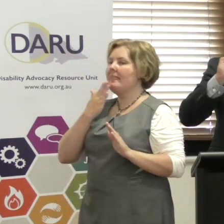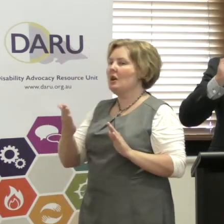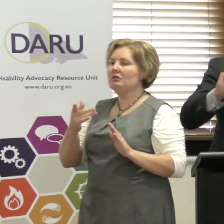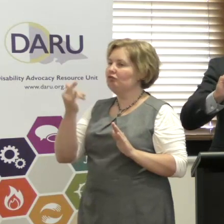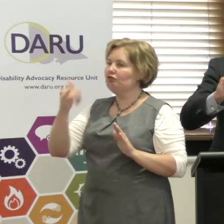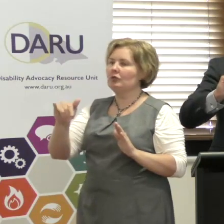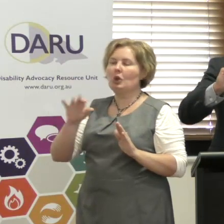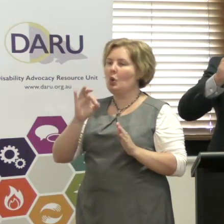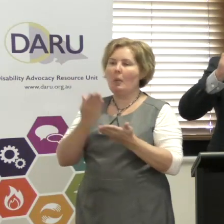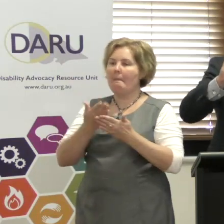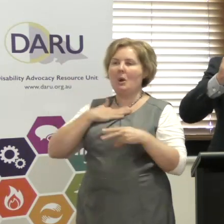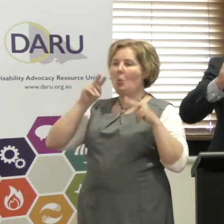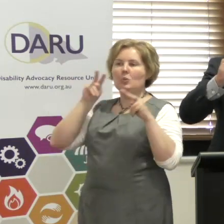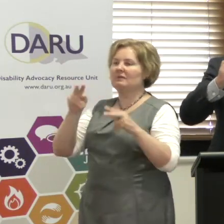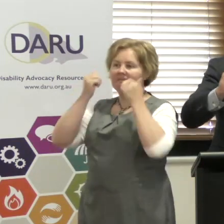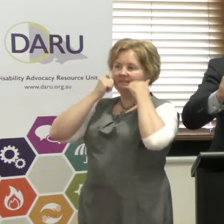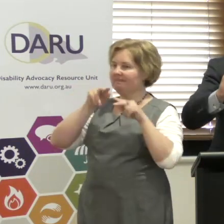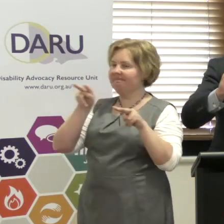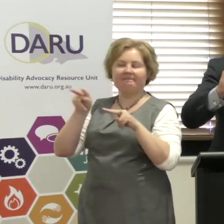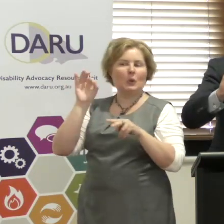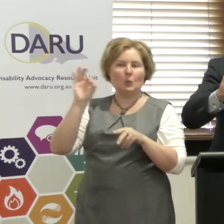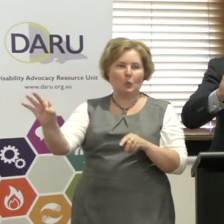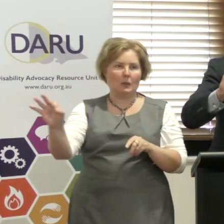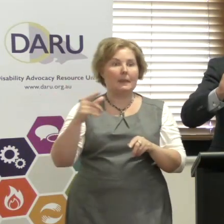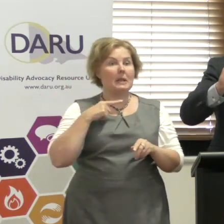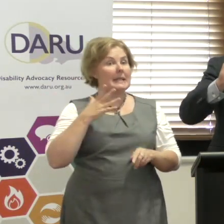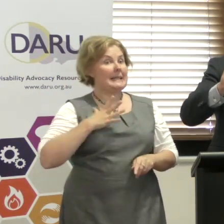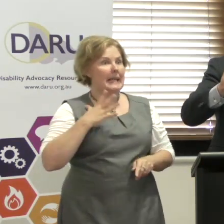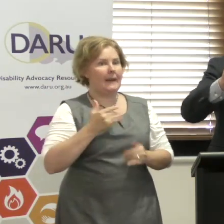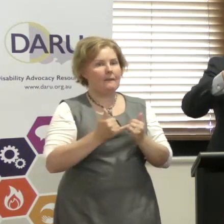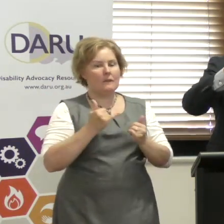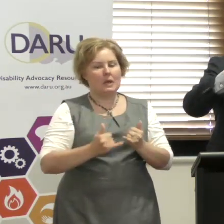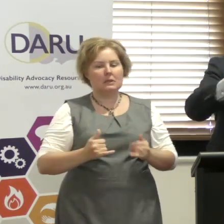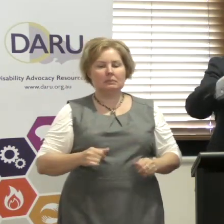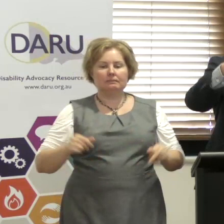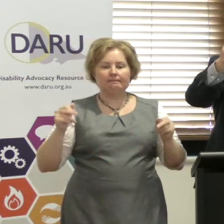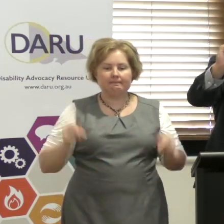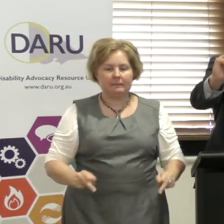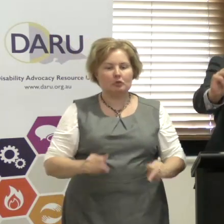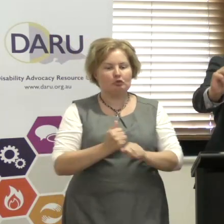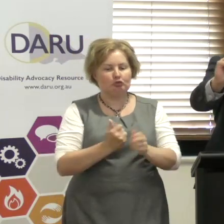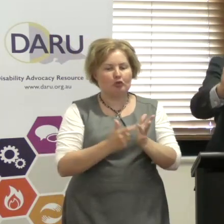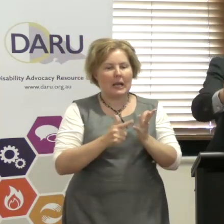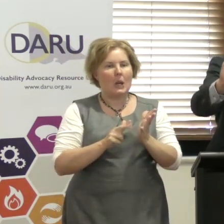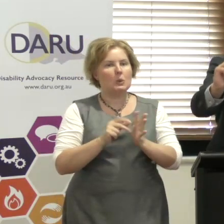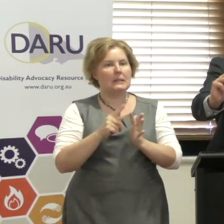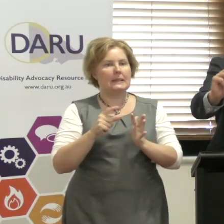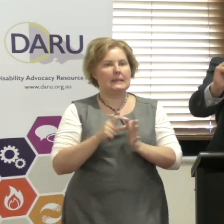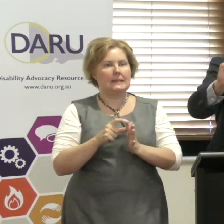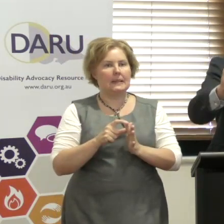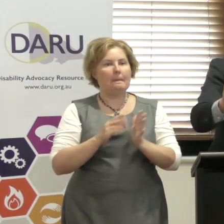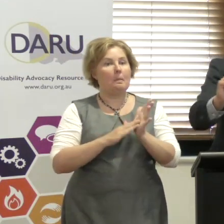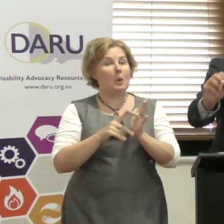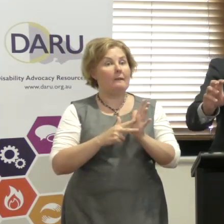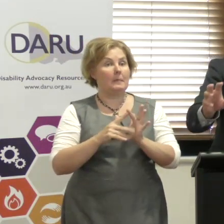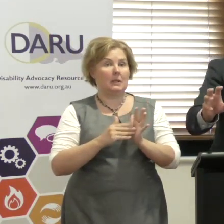actually requires this very grounded movement that happens at people who are providing services to people